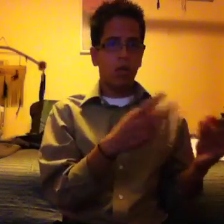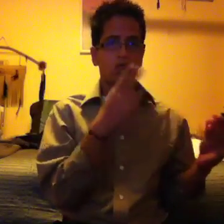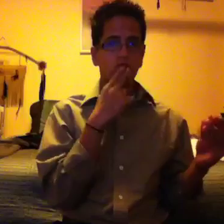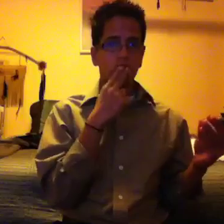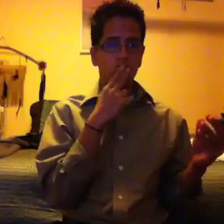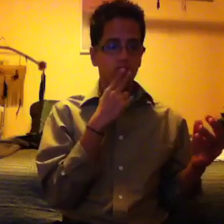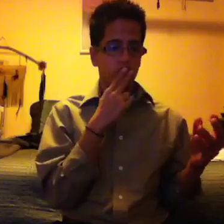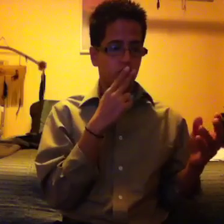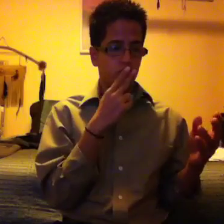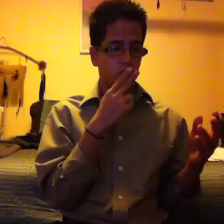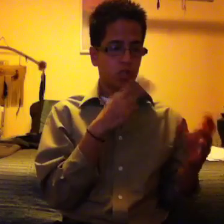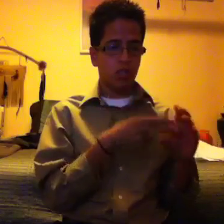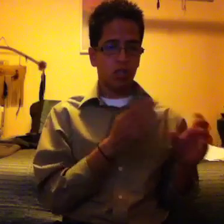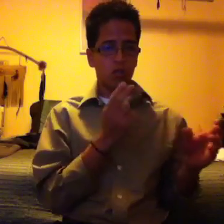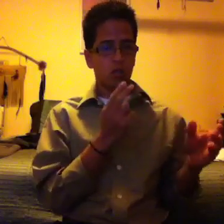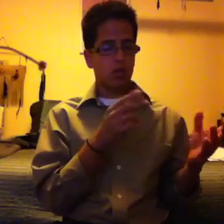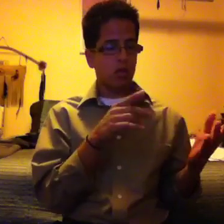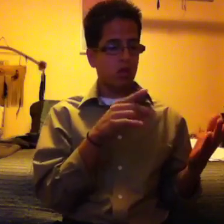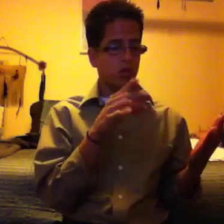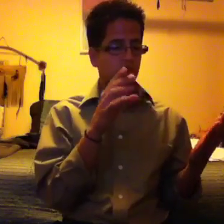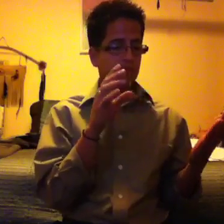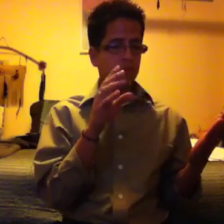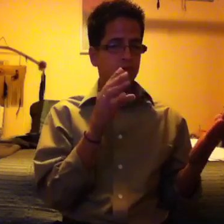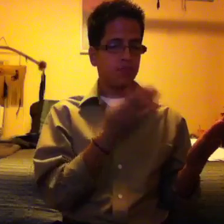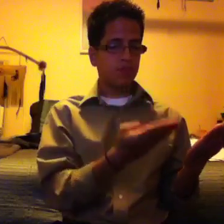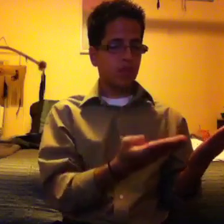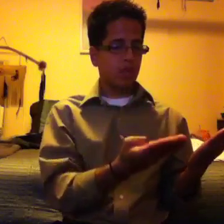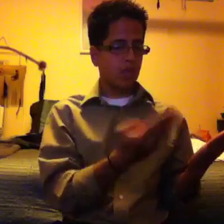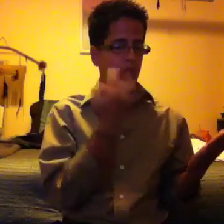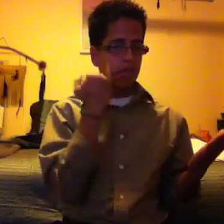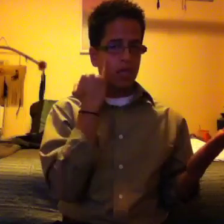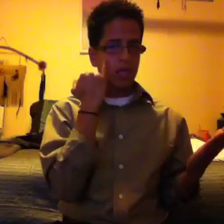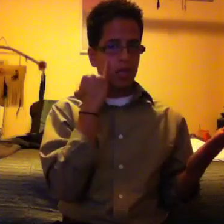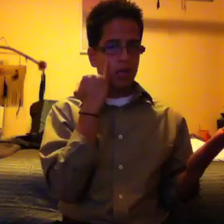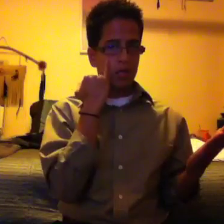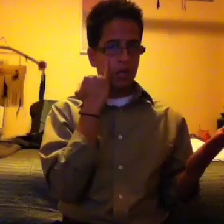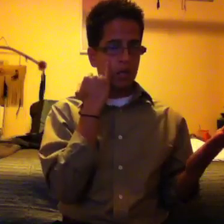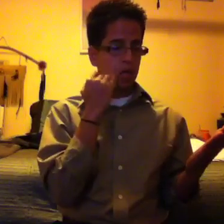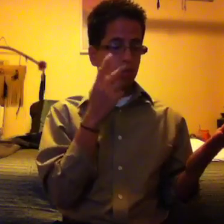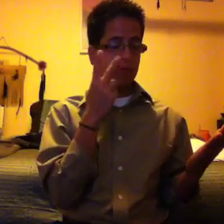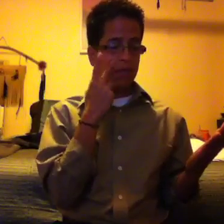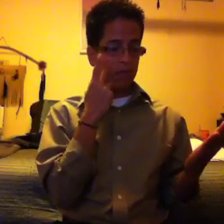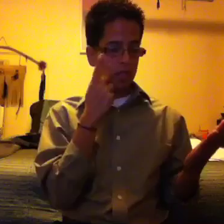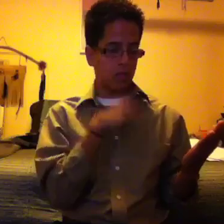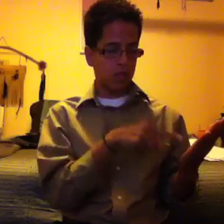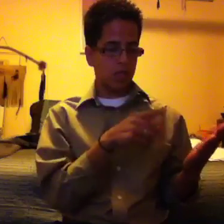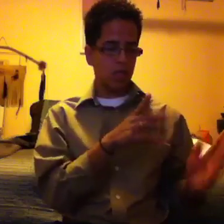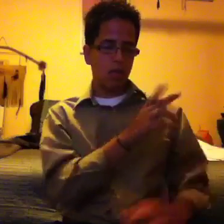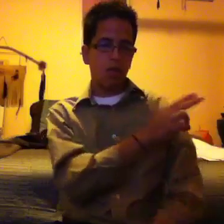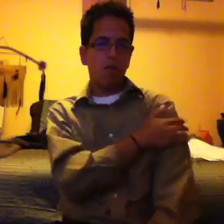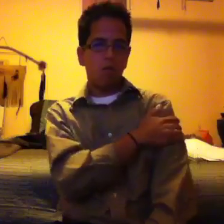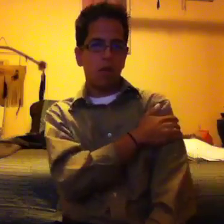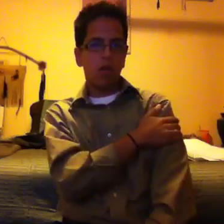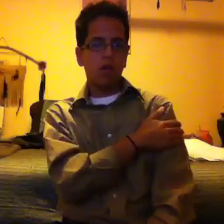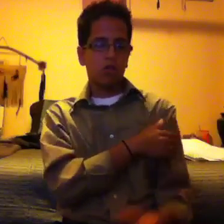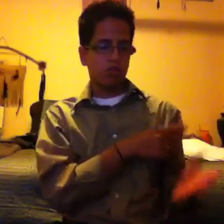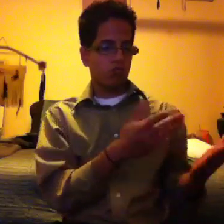your report, and under that you can put both of the articles' information on that issue. And so they start to think